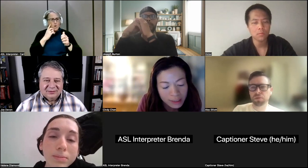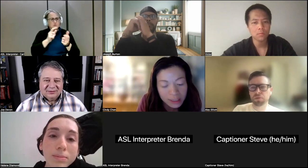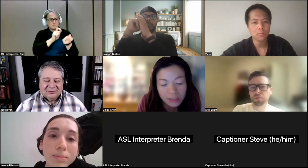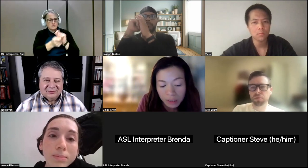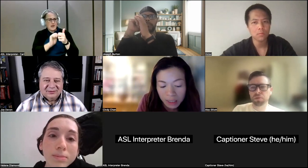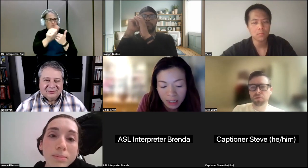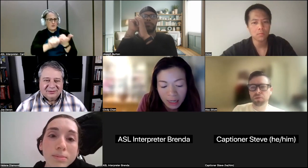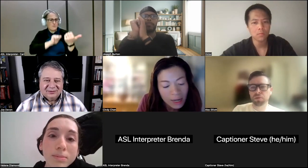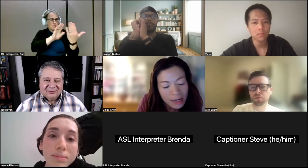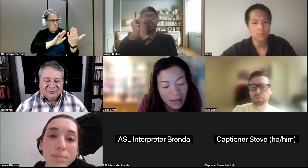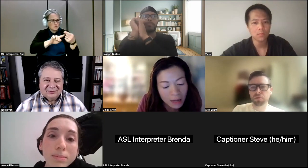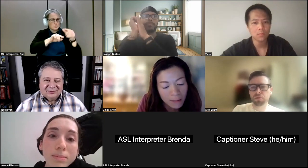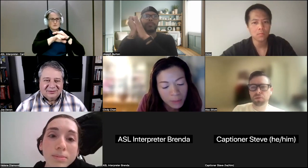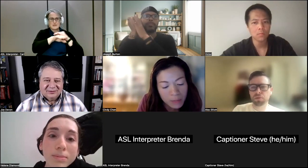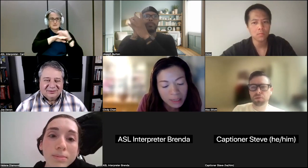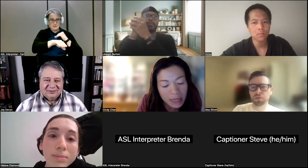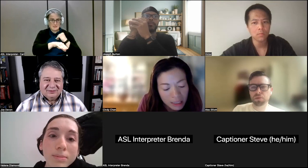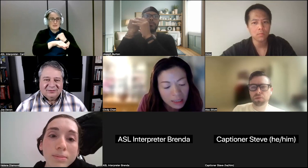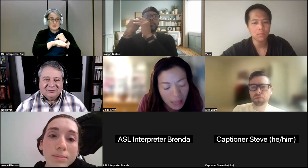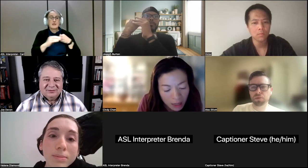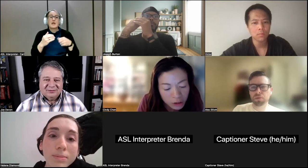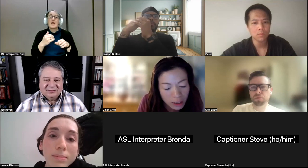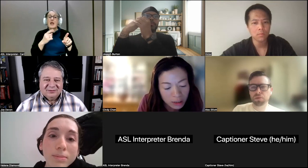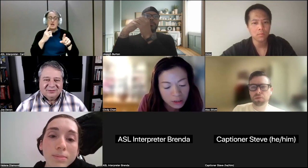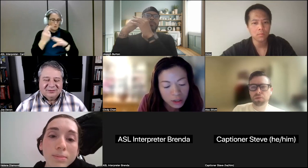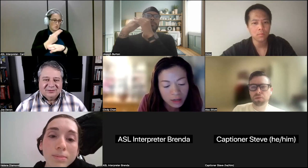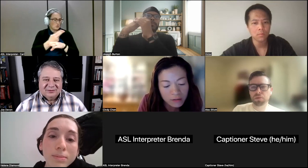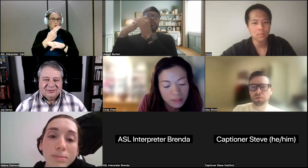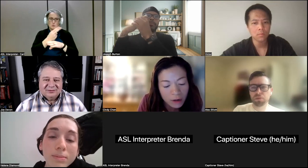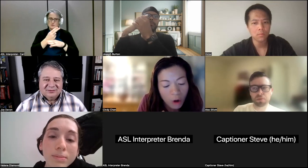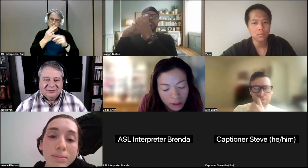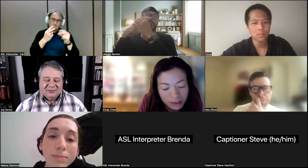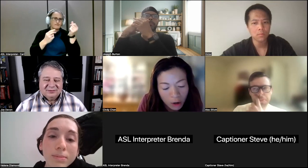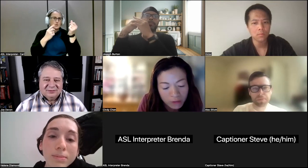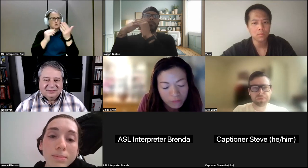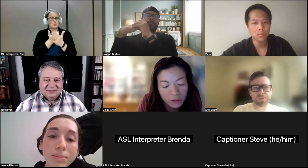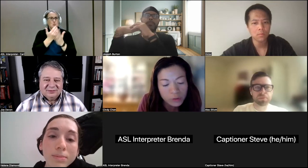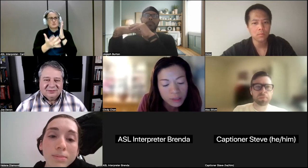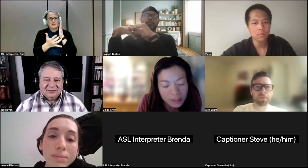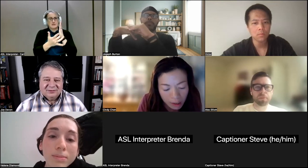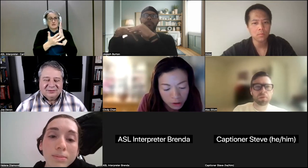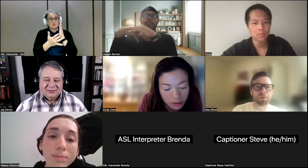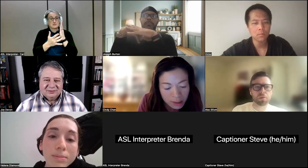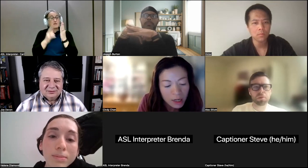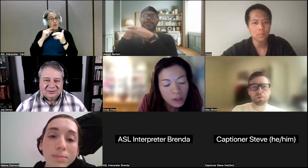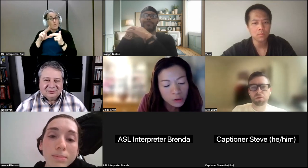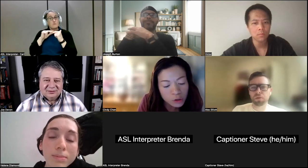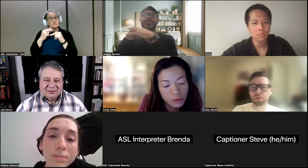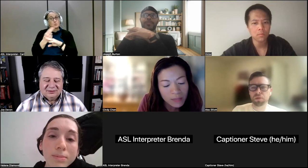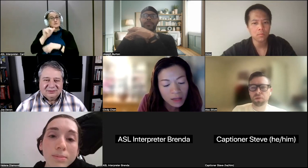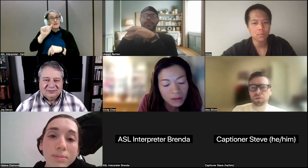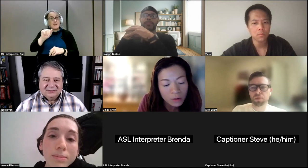to accessibility and implement cutting edge initiatives that harness artificial intelligence